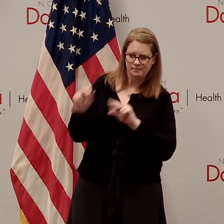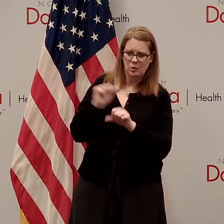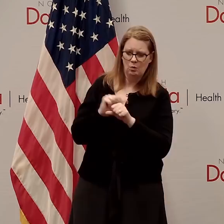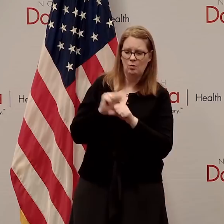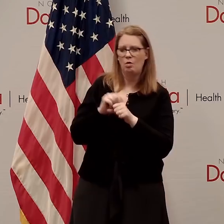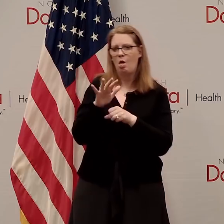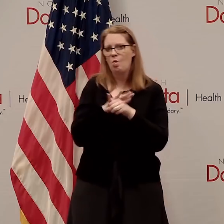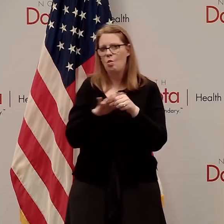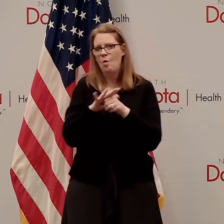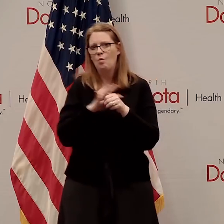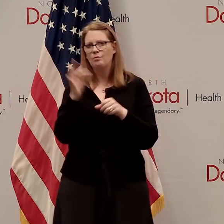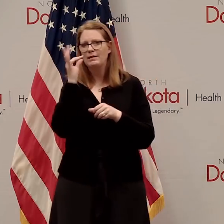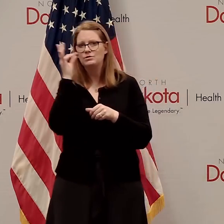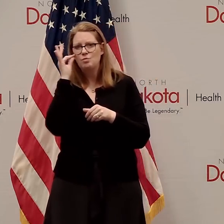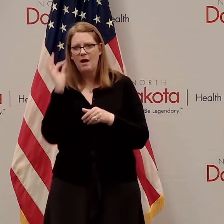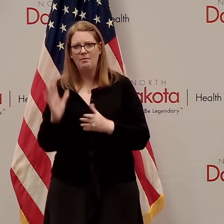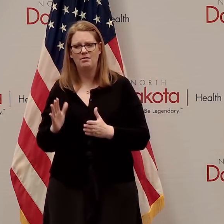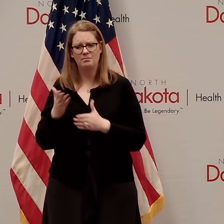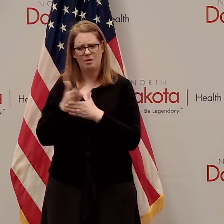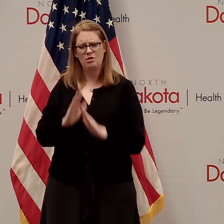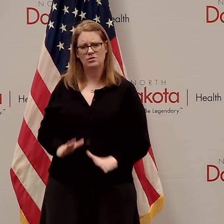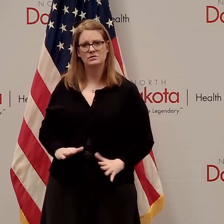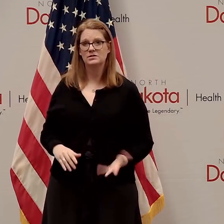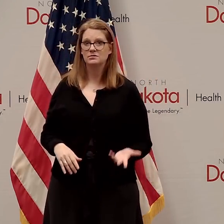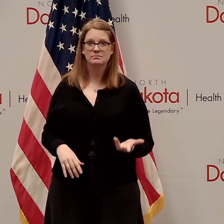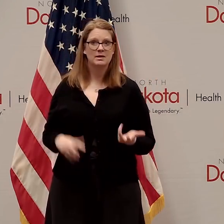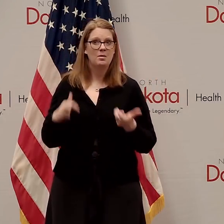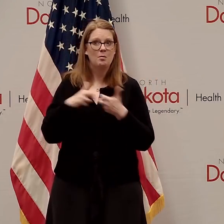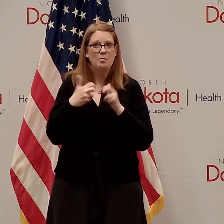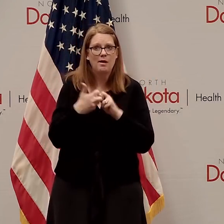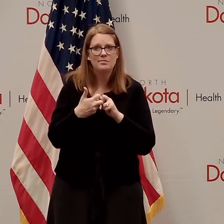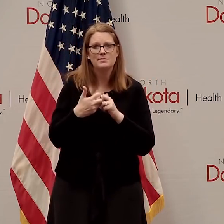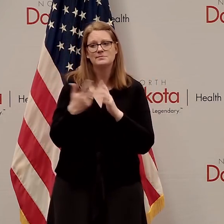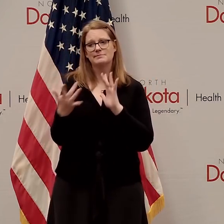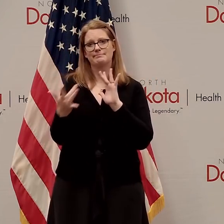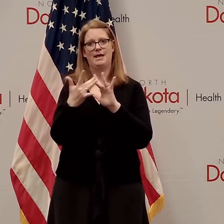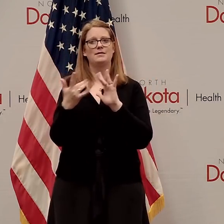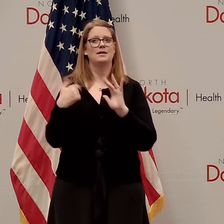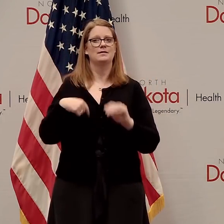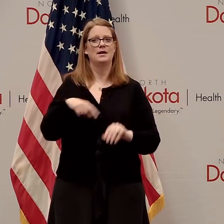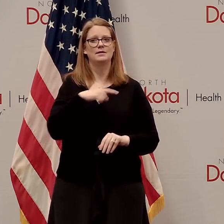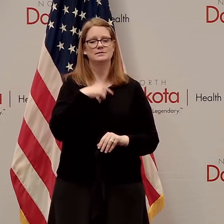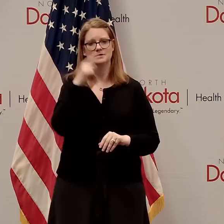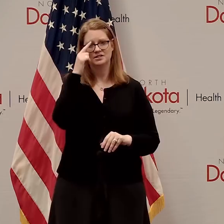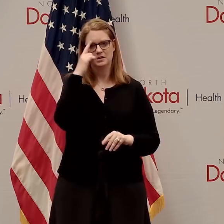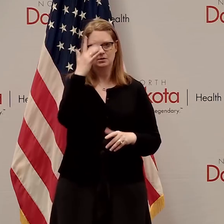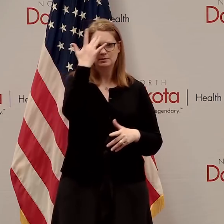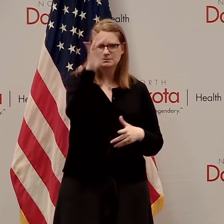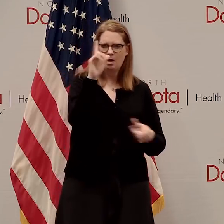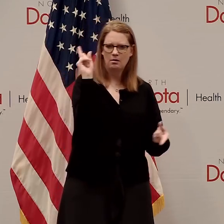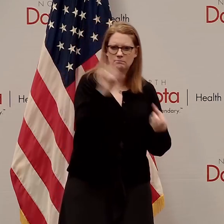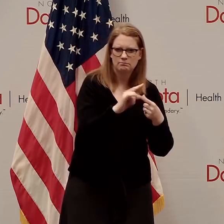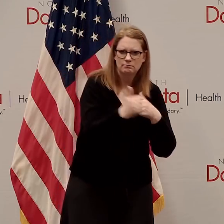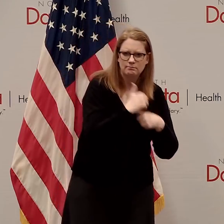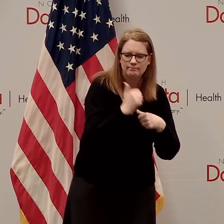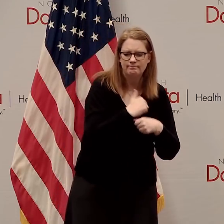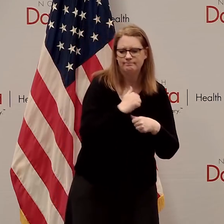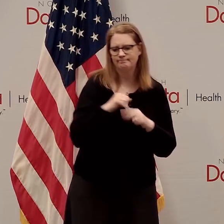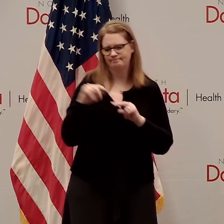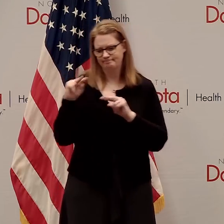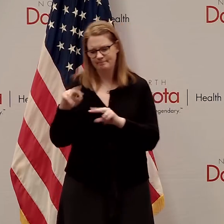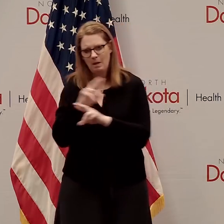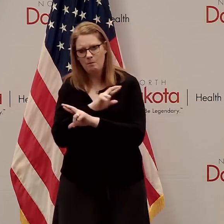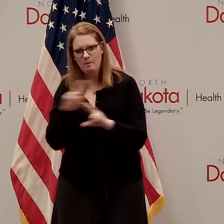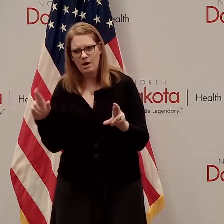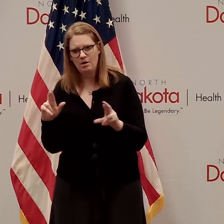and tribal partners. Please reach out to us if there are issues. I think smart mitigation, preparedness early